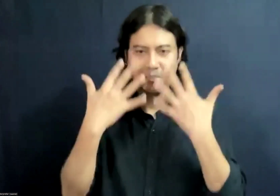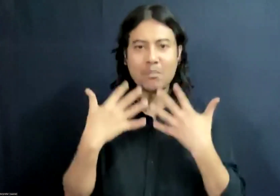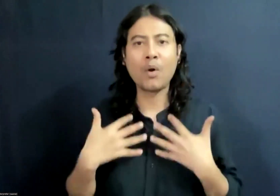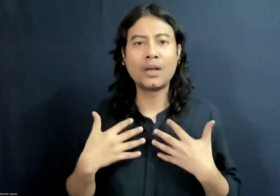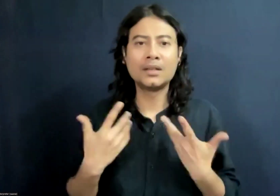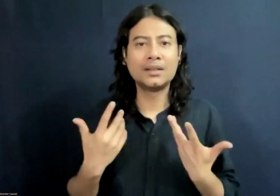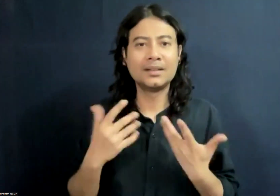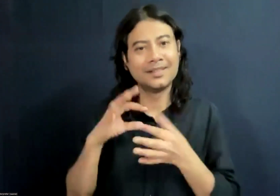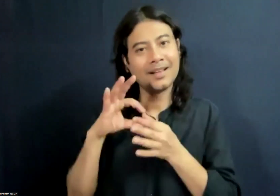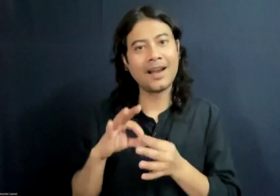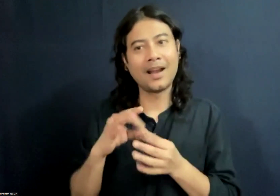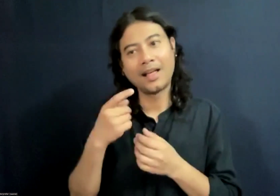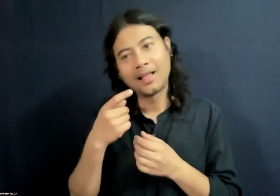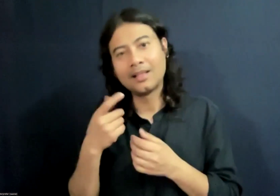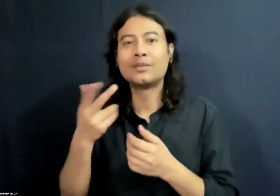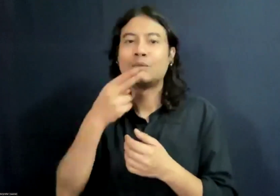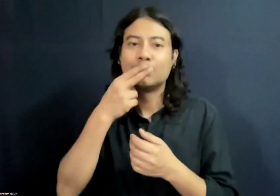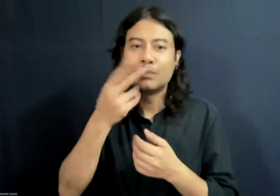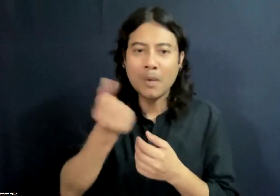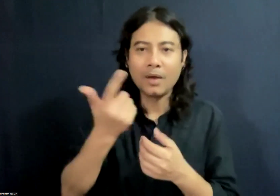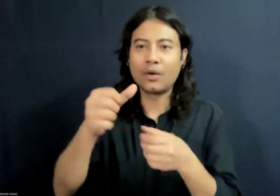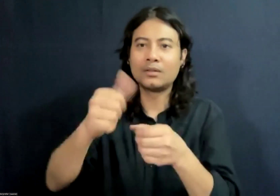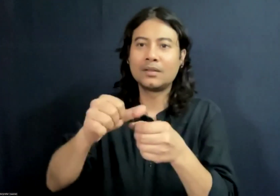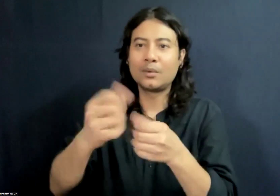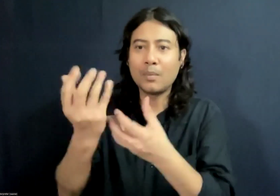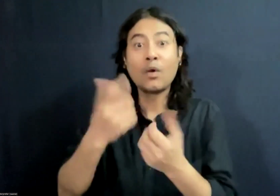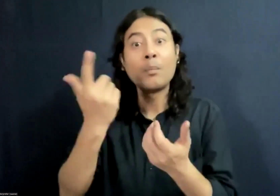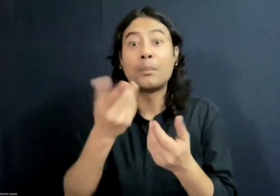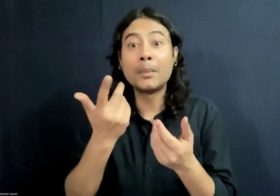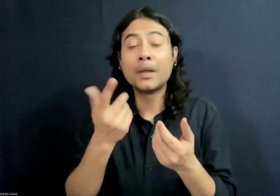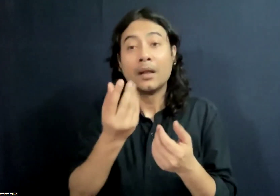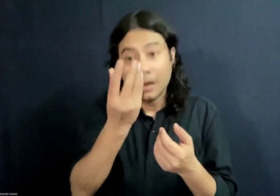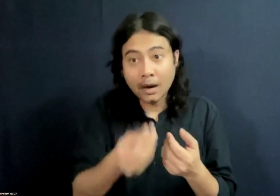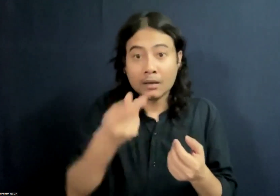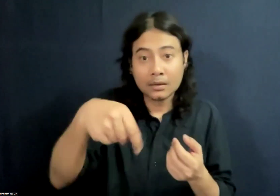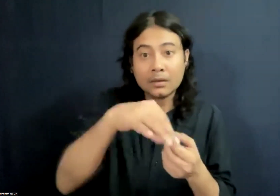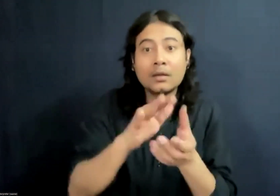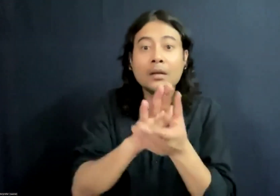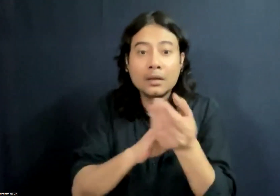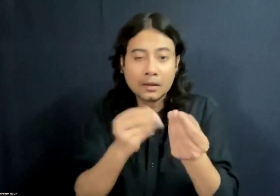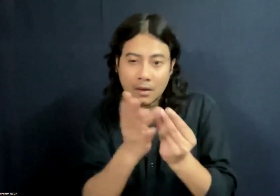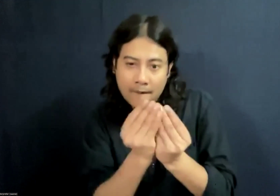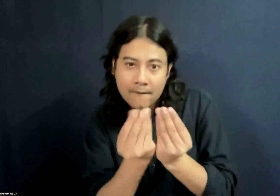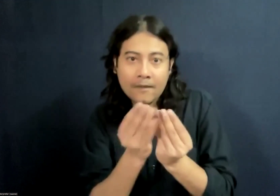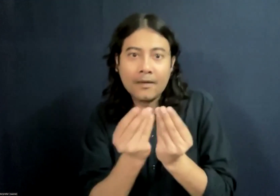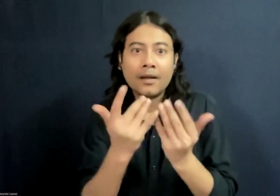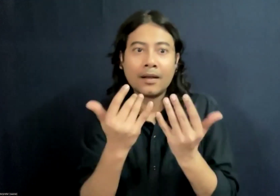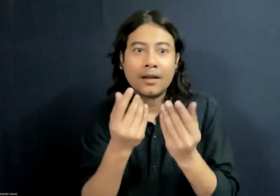cigarette or buying alcohol, or maybe gambling. He may be playing cards.